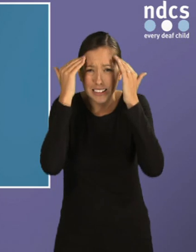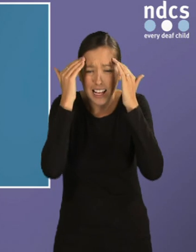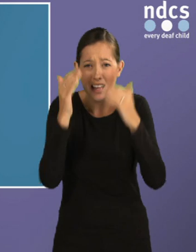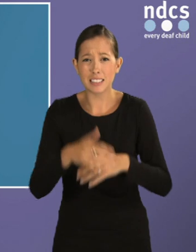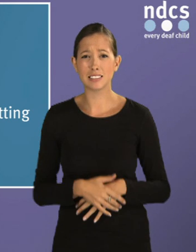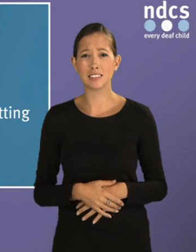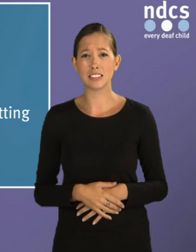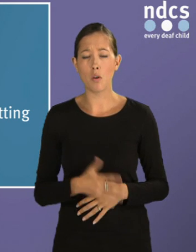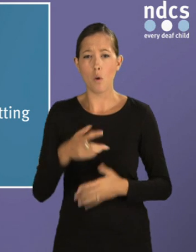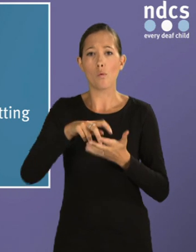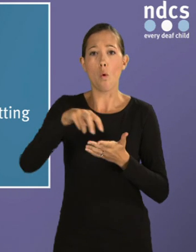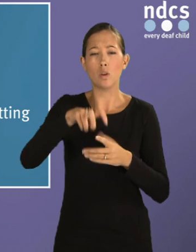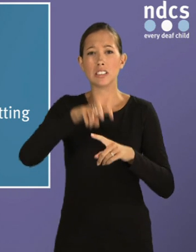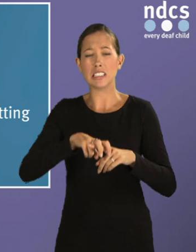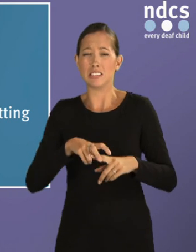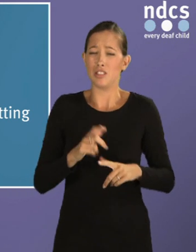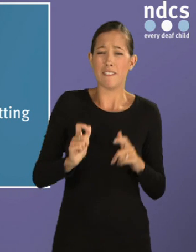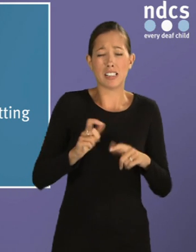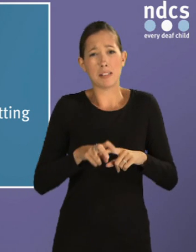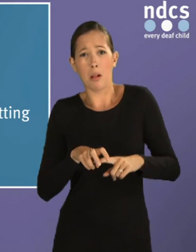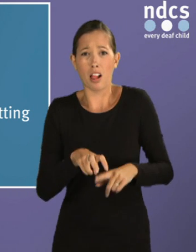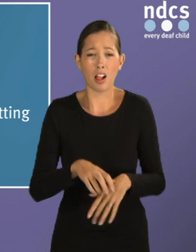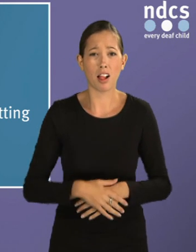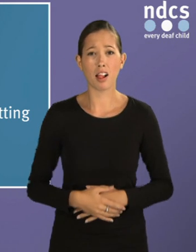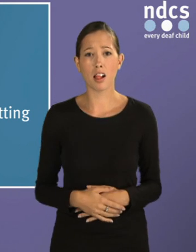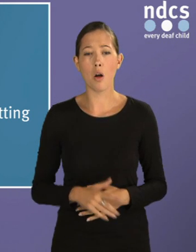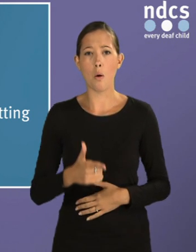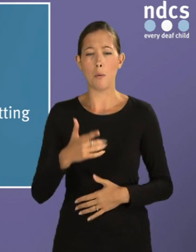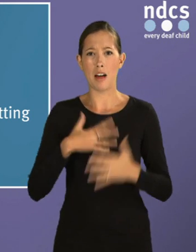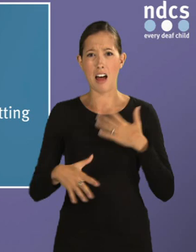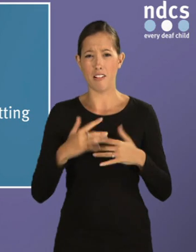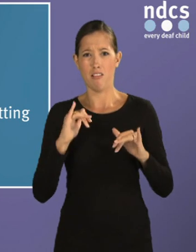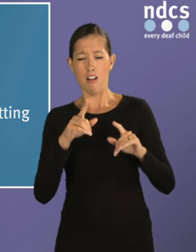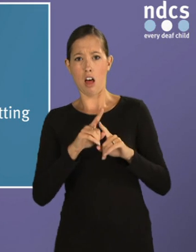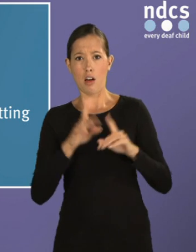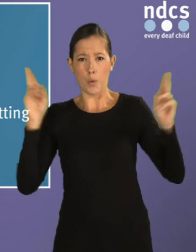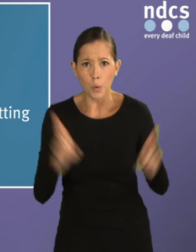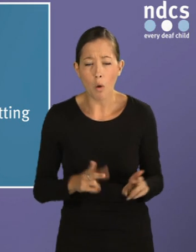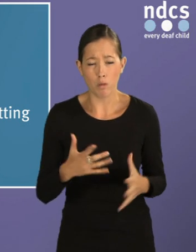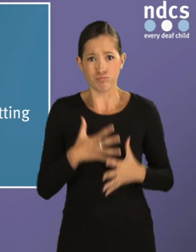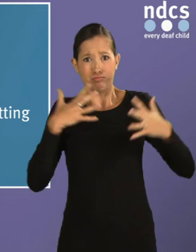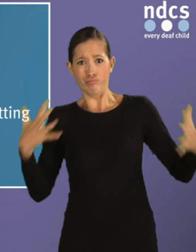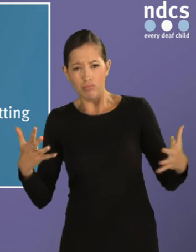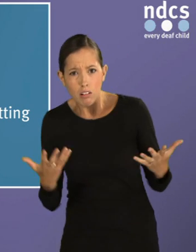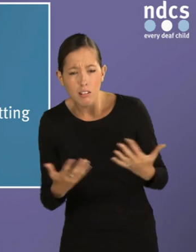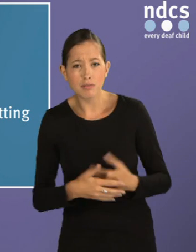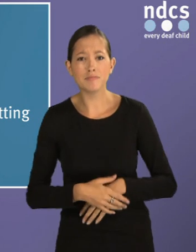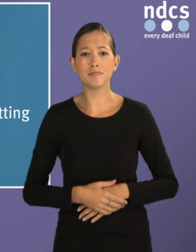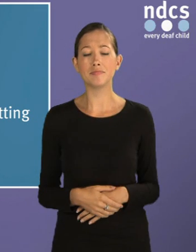headaches, discomfort when walking or sitting, extreme behaviours, for example weight loss or gain.